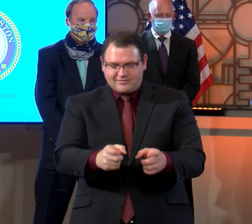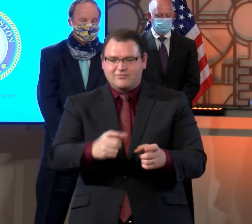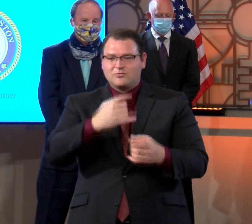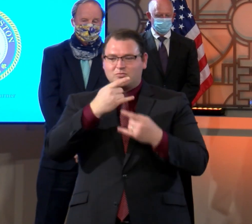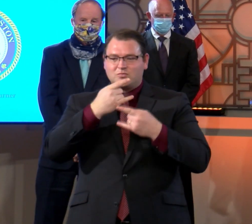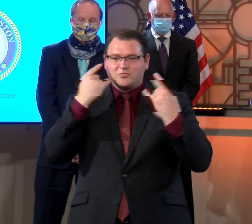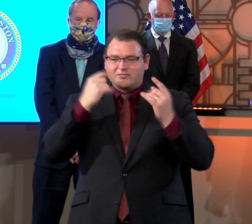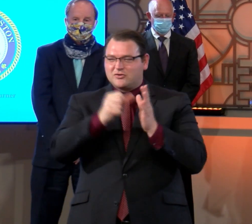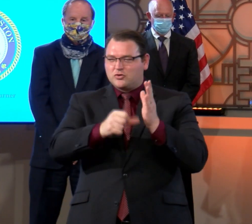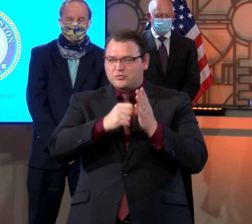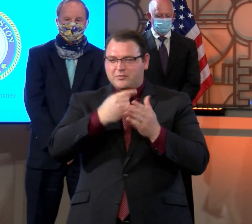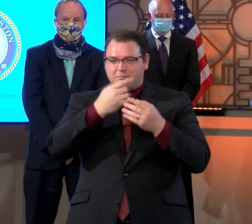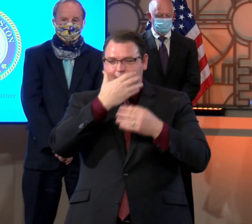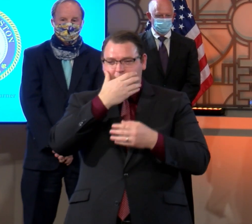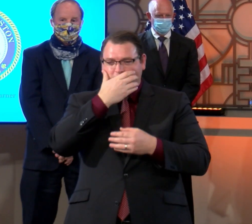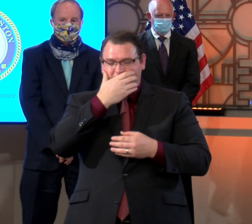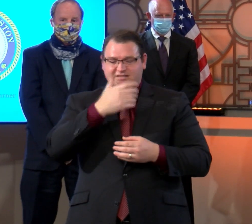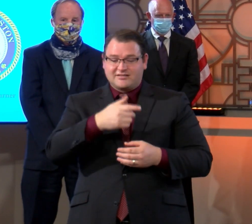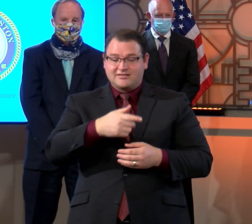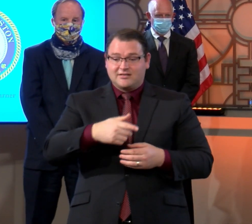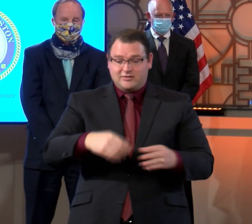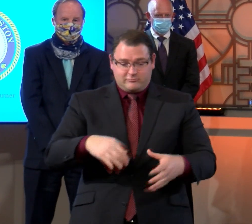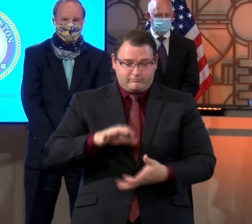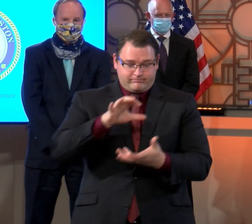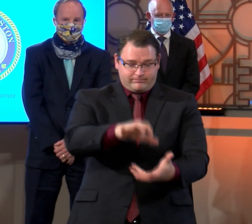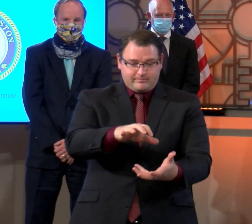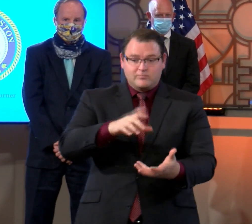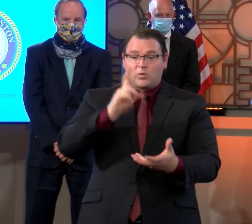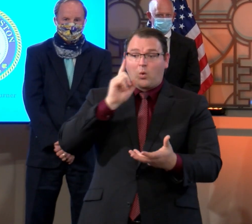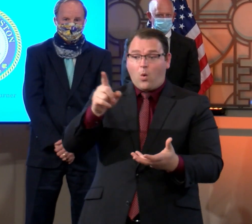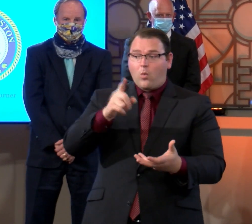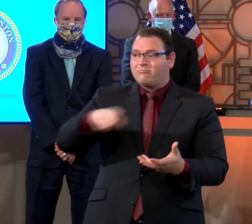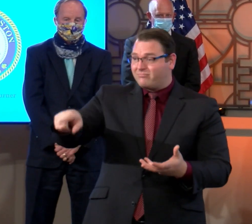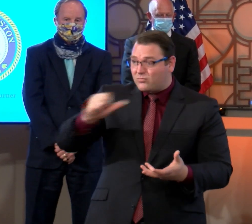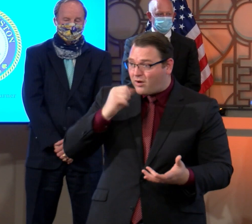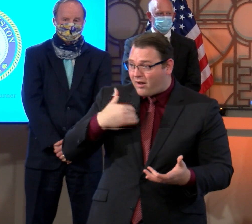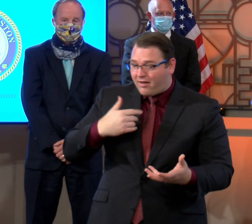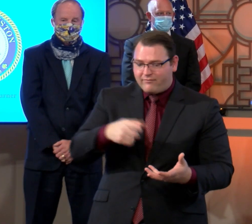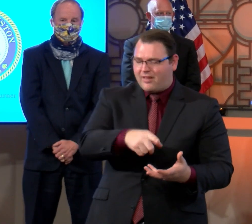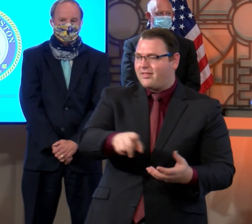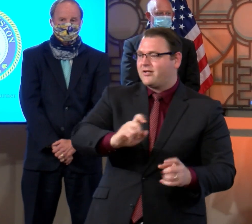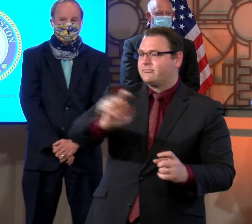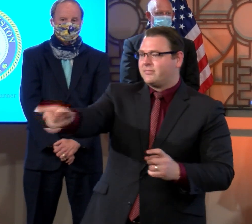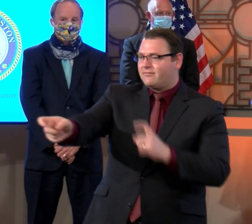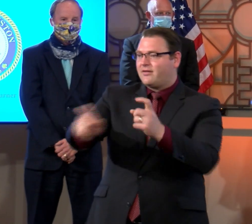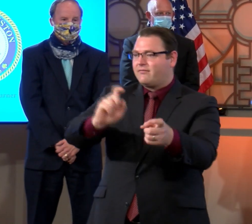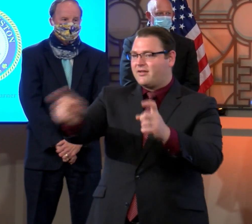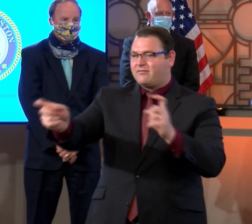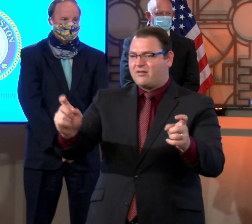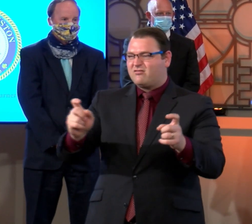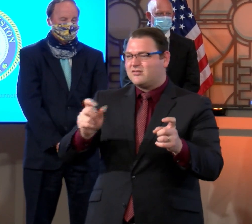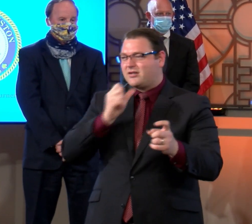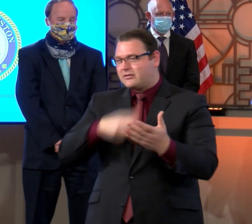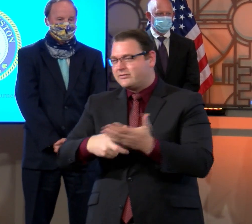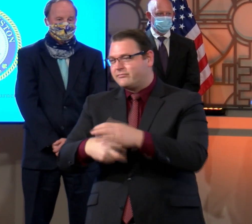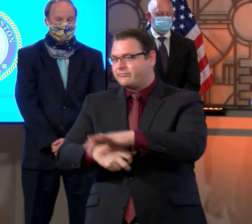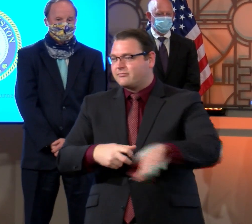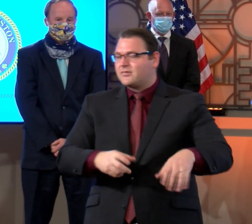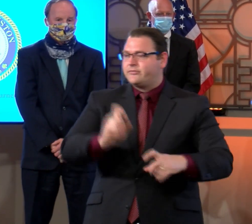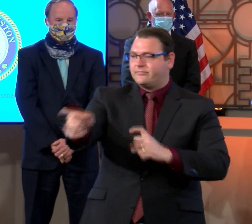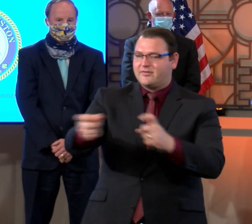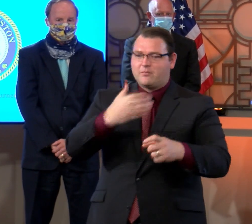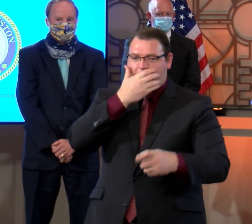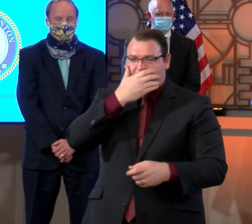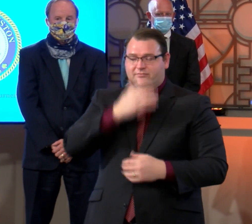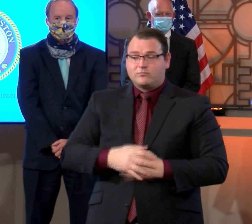citations. This is just another step that the mayor has implemented in keeping the community safe. The Office of Emergency Management is